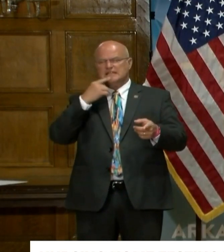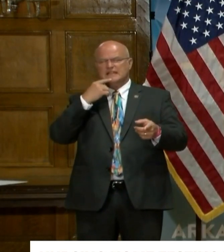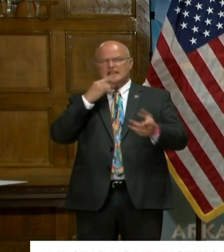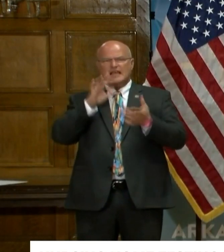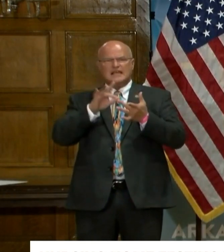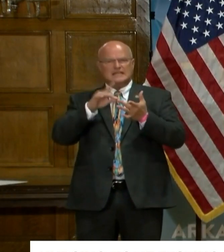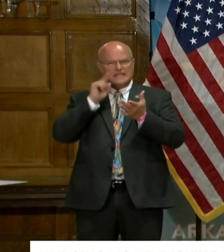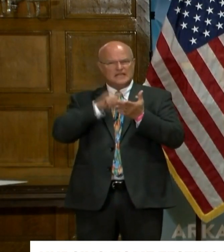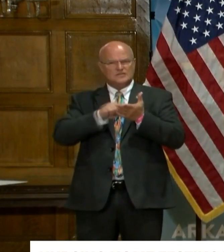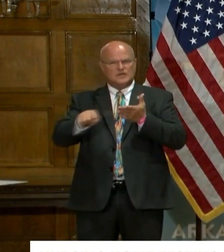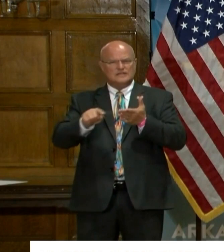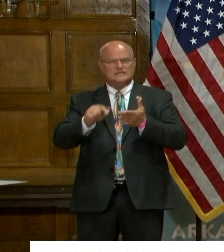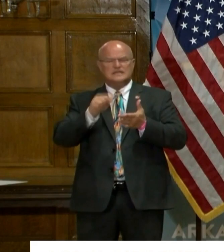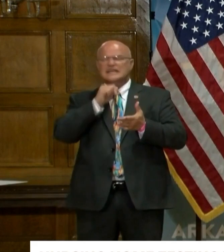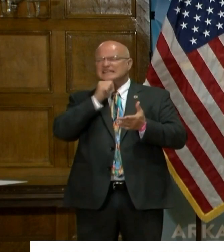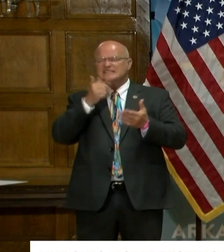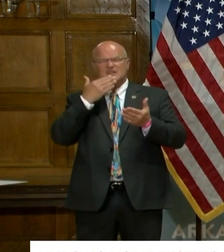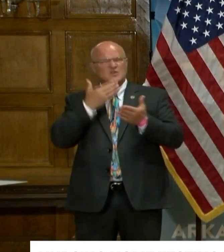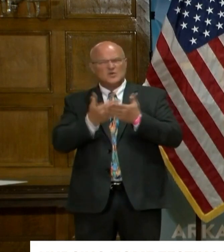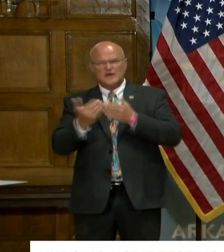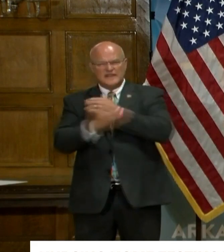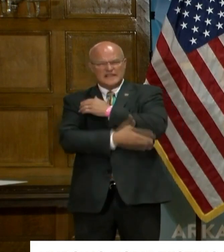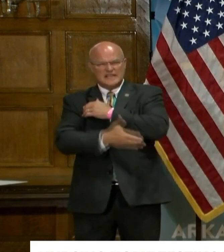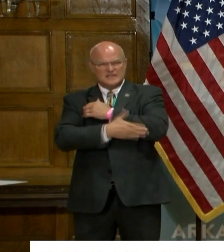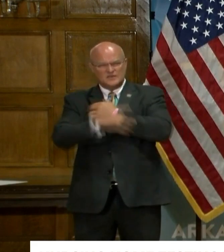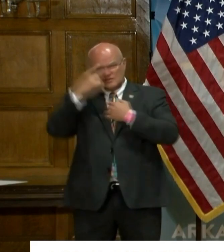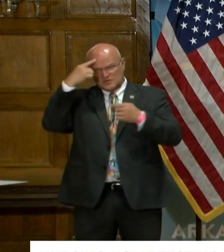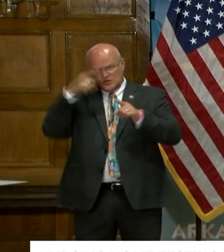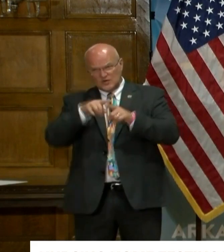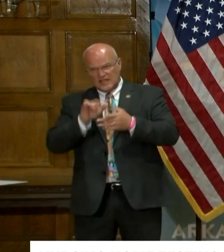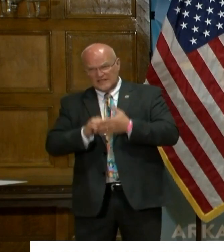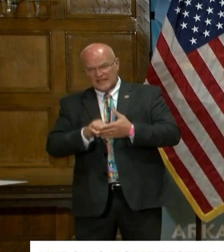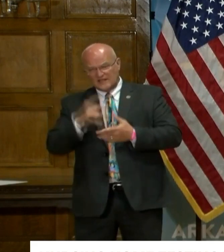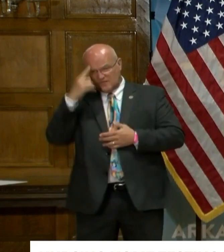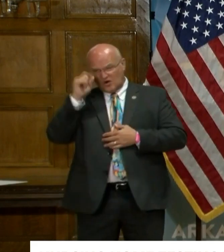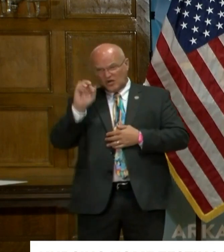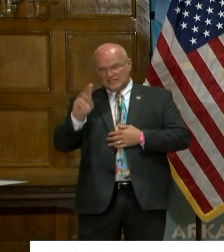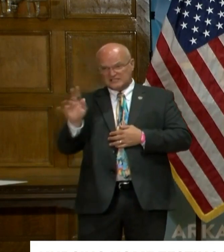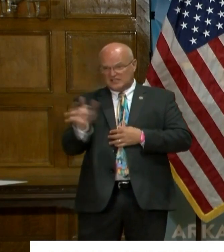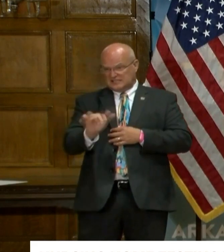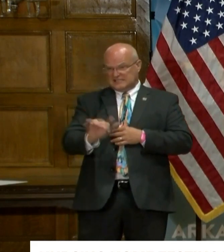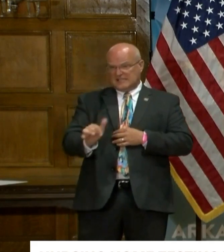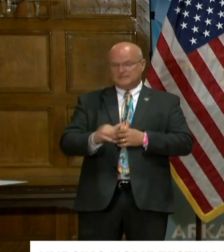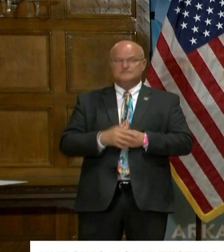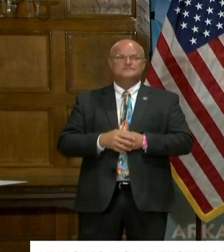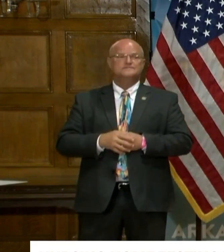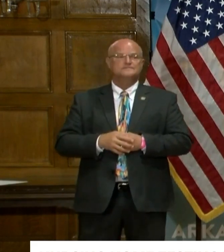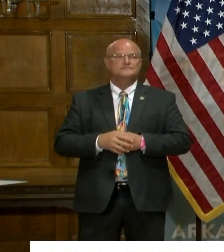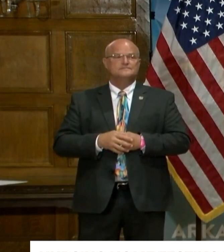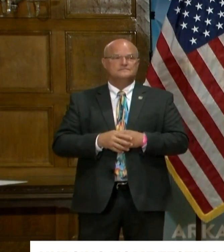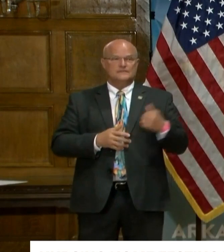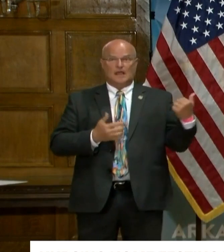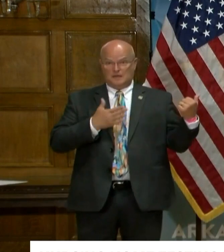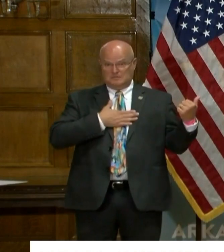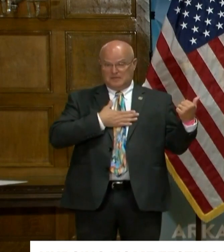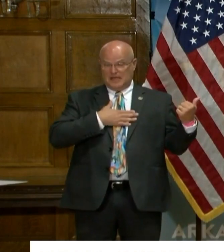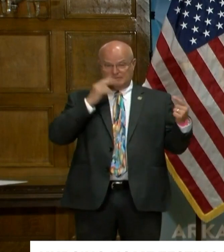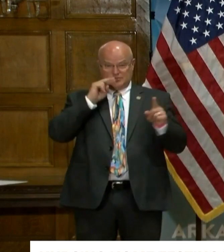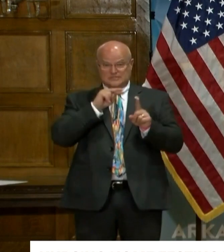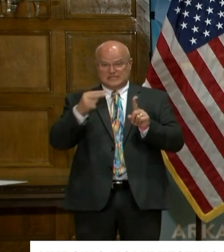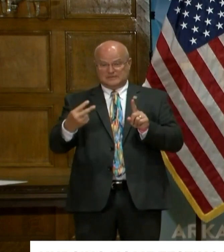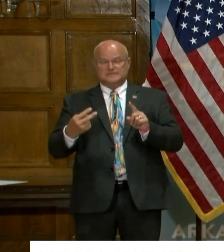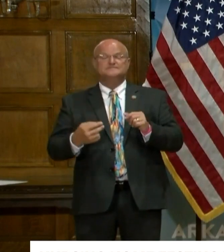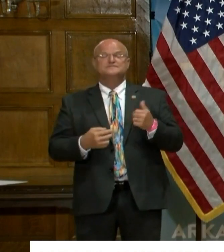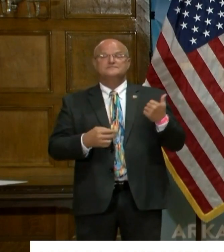contact tracing in our country is not going well. Would you agree with him for Arkansas? I'll give my perception